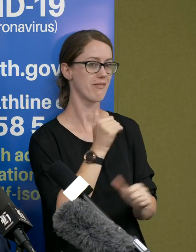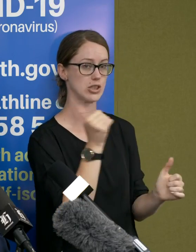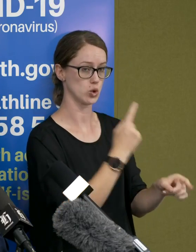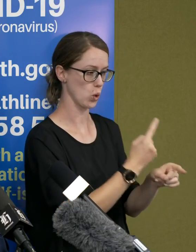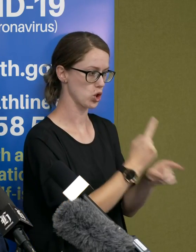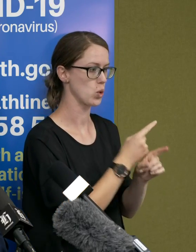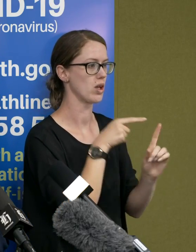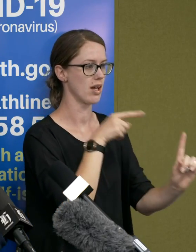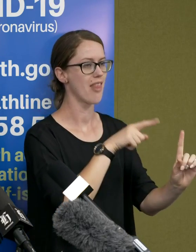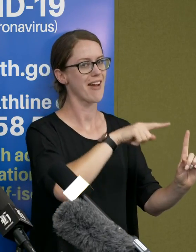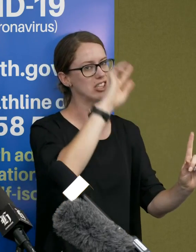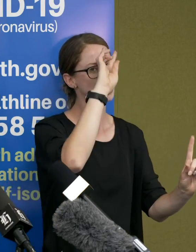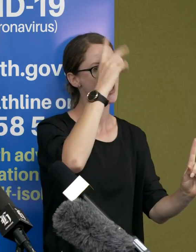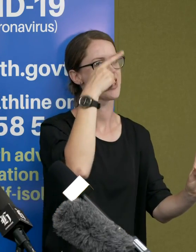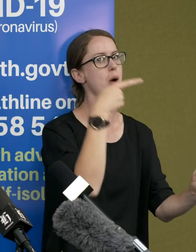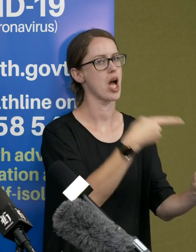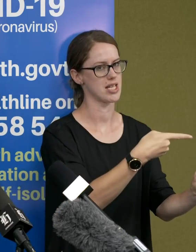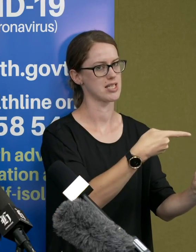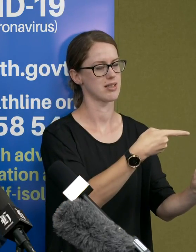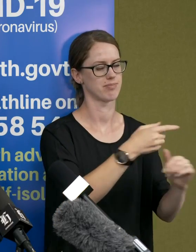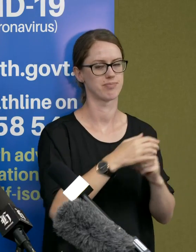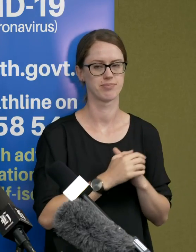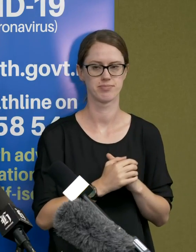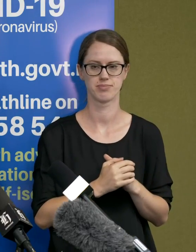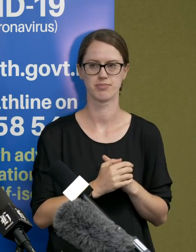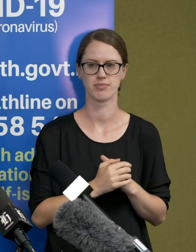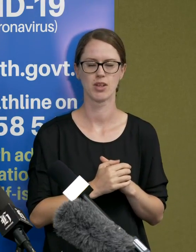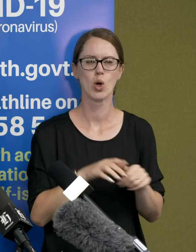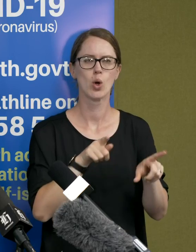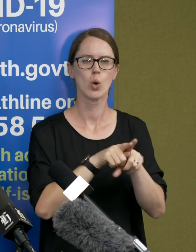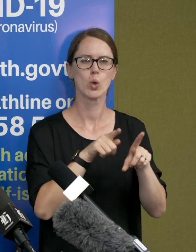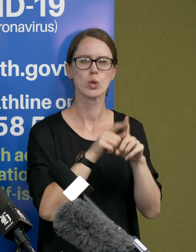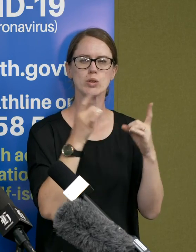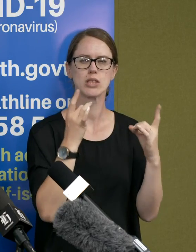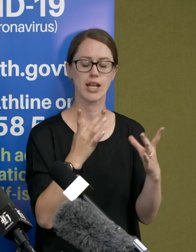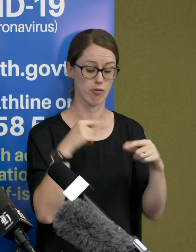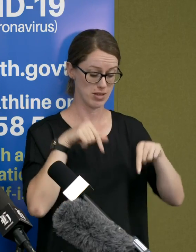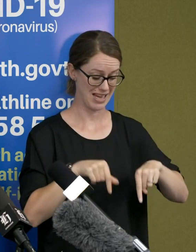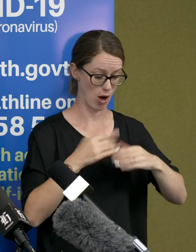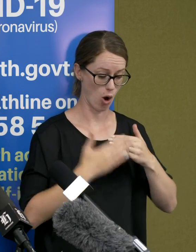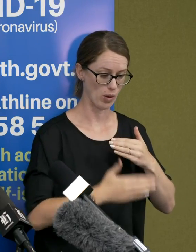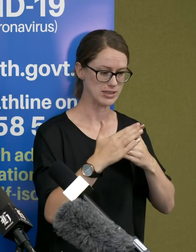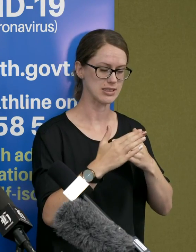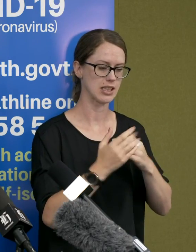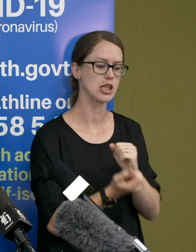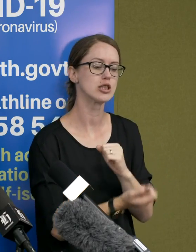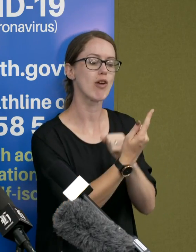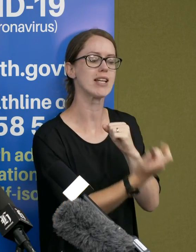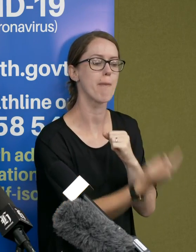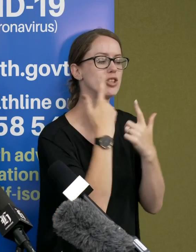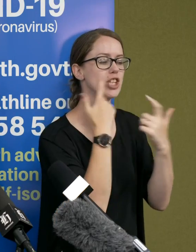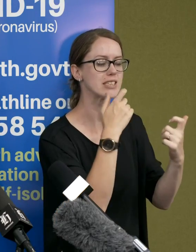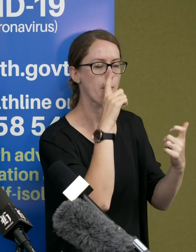to and convinced that it is the right thing to do. We are also starting from today the spot checks on